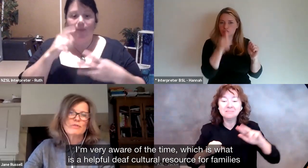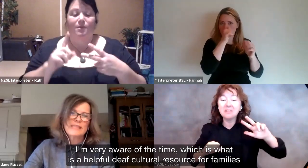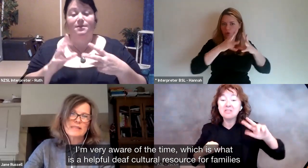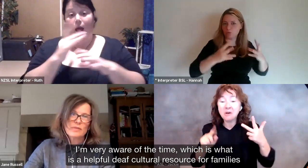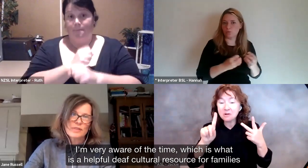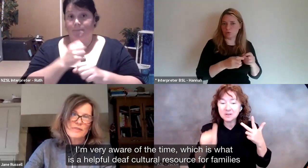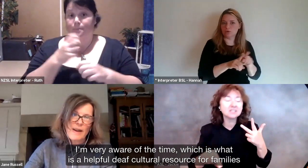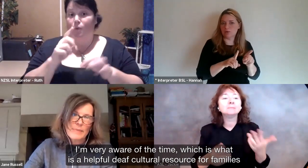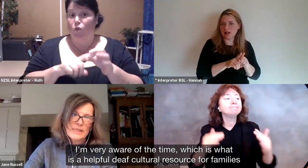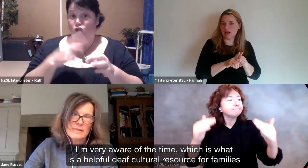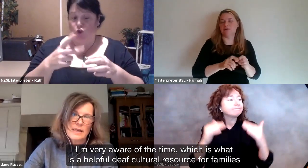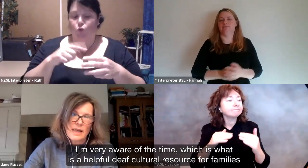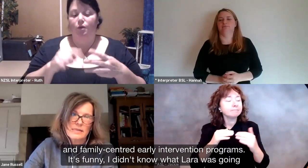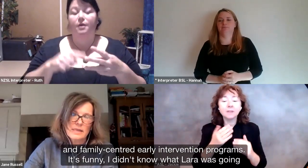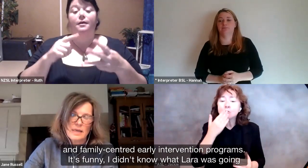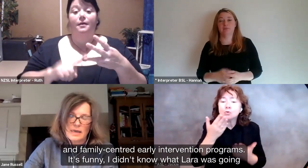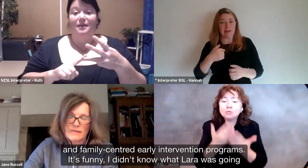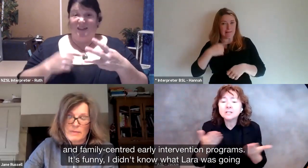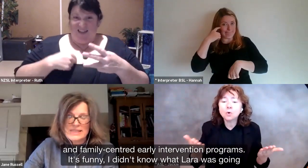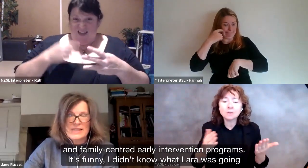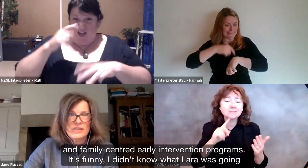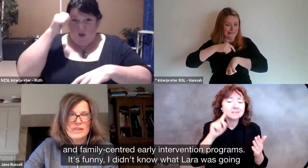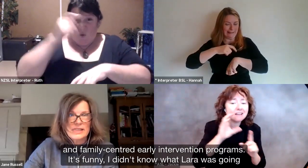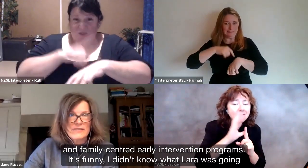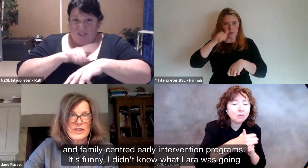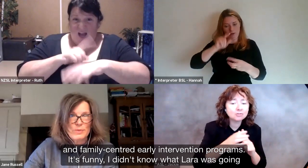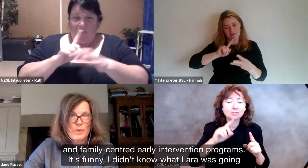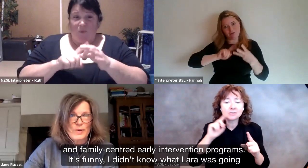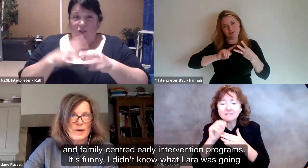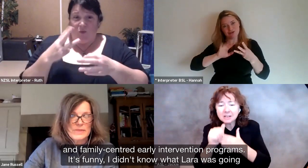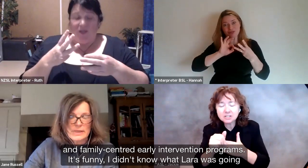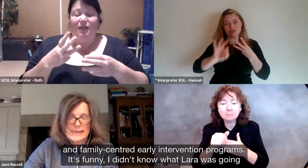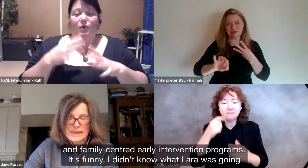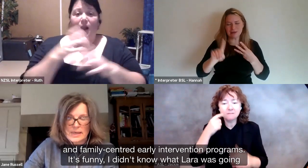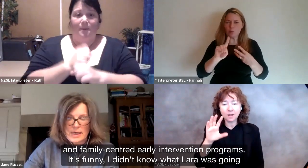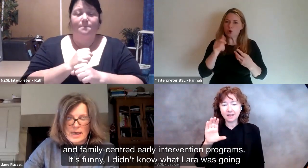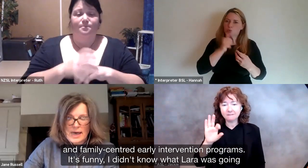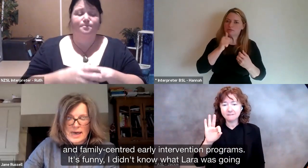cultural resource for families and family-centered early intervention programs?